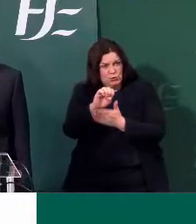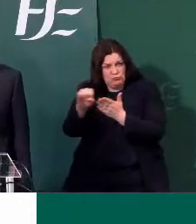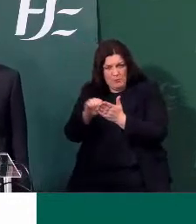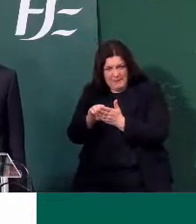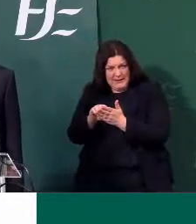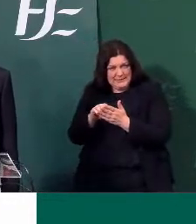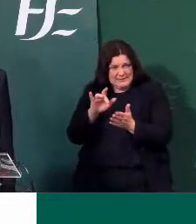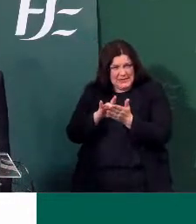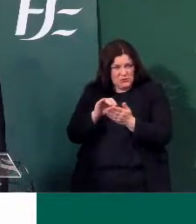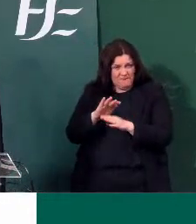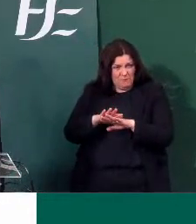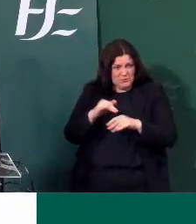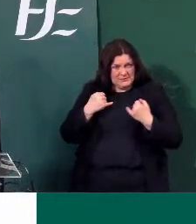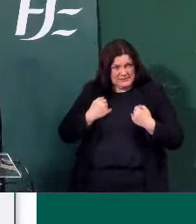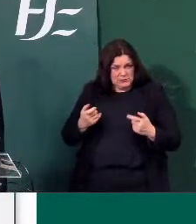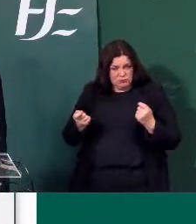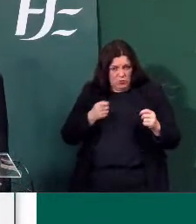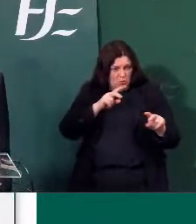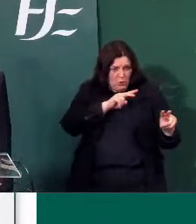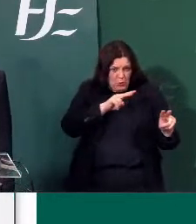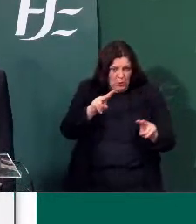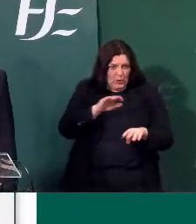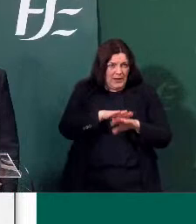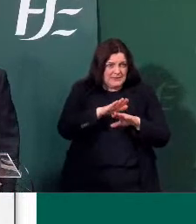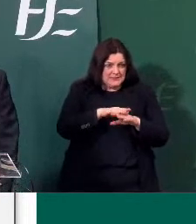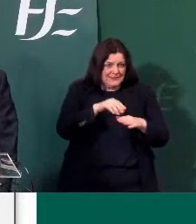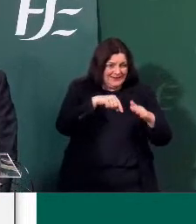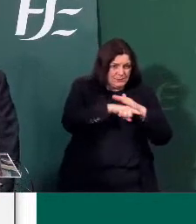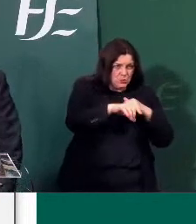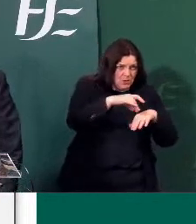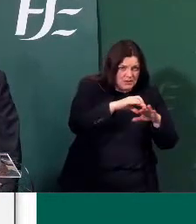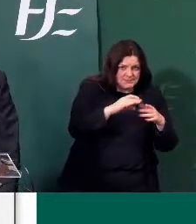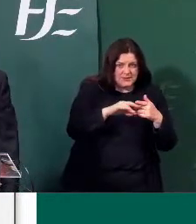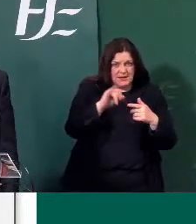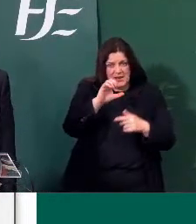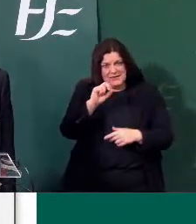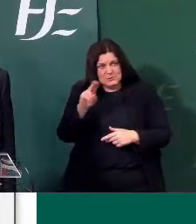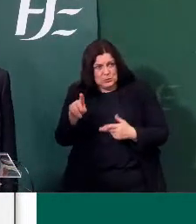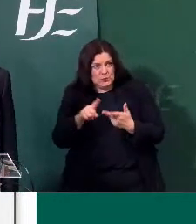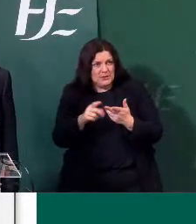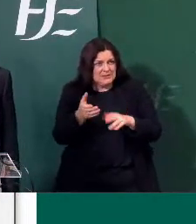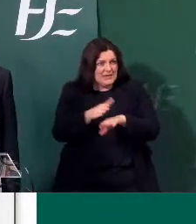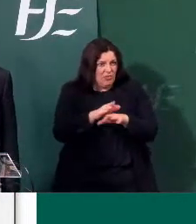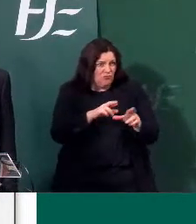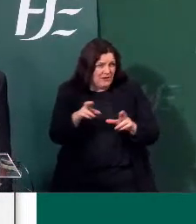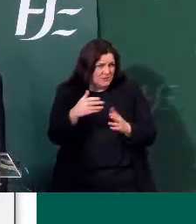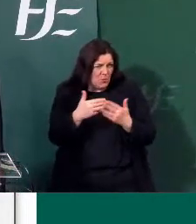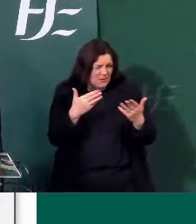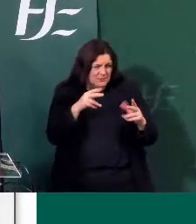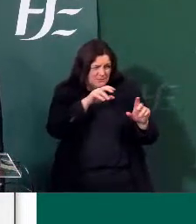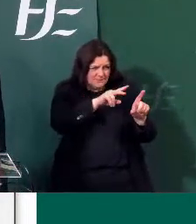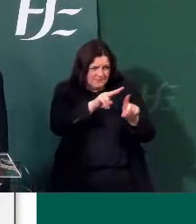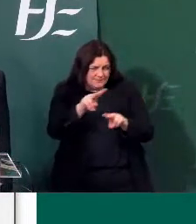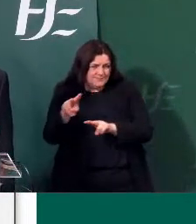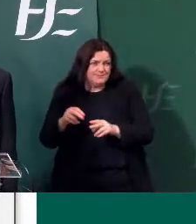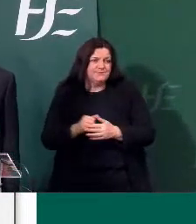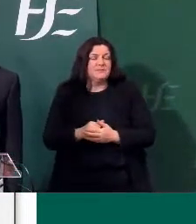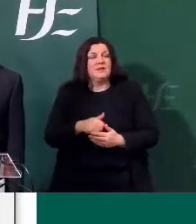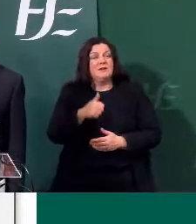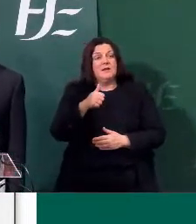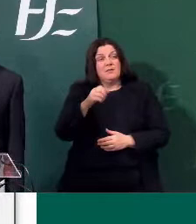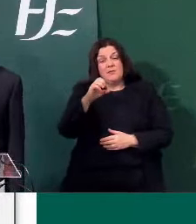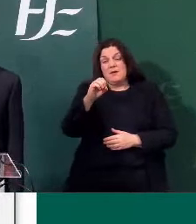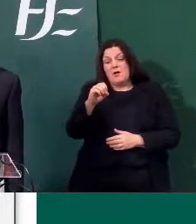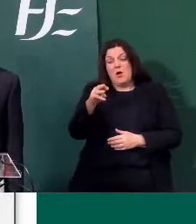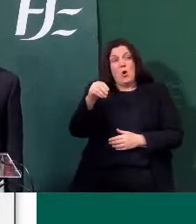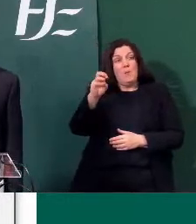rates, weekly ICU rates, and death rates. So a note on the Omicron variant, first detected in South Africa only